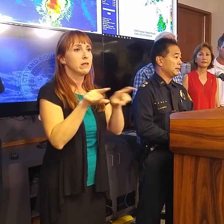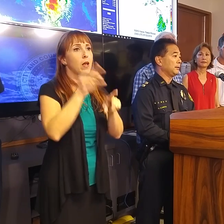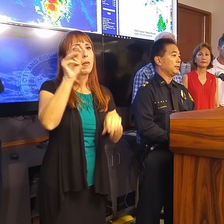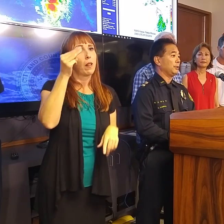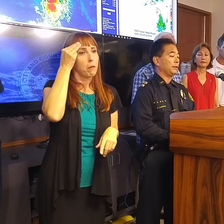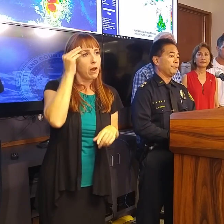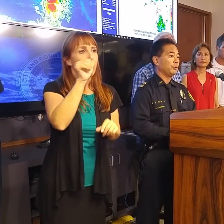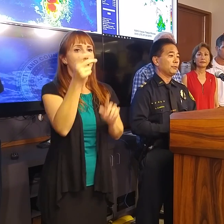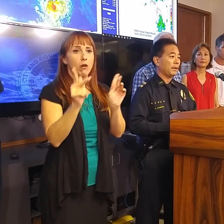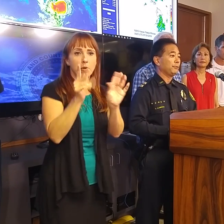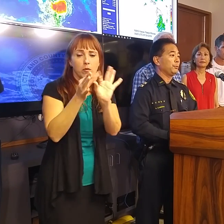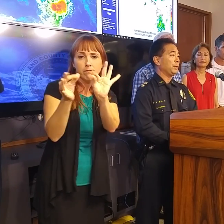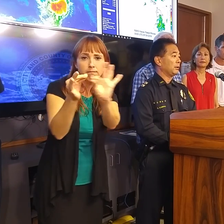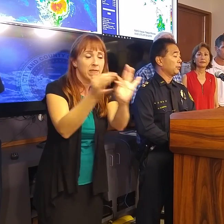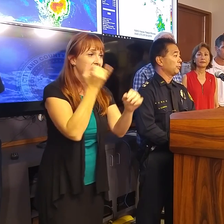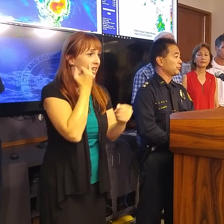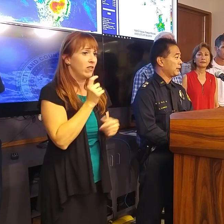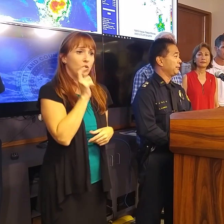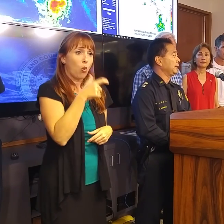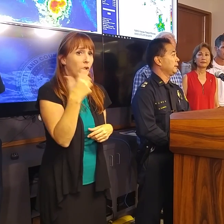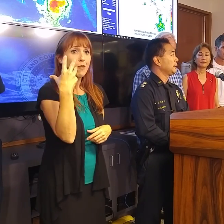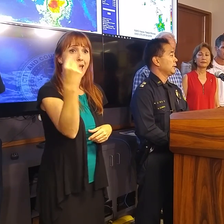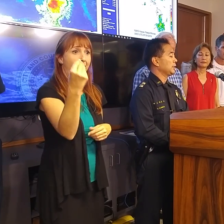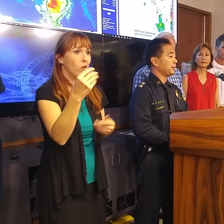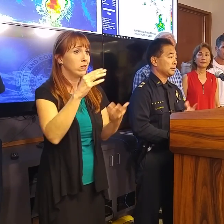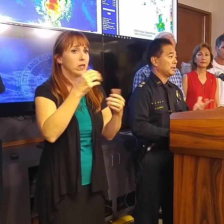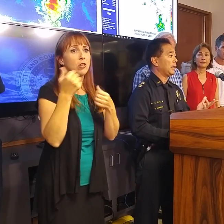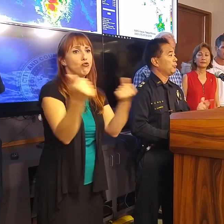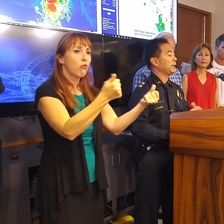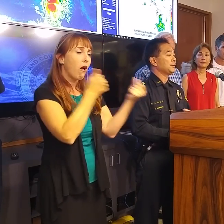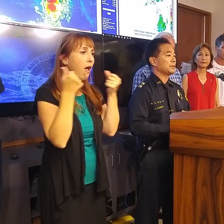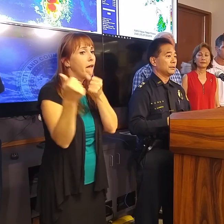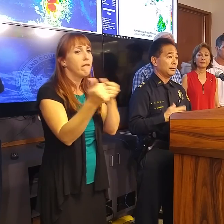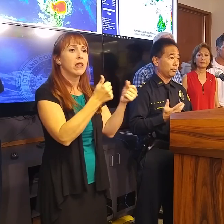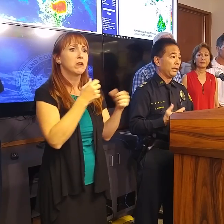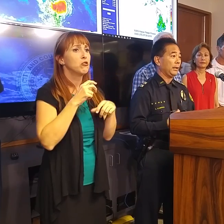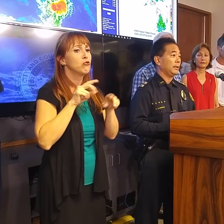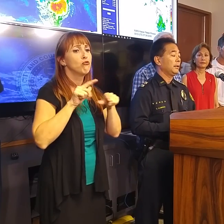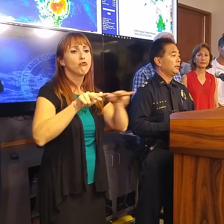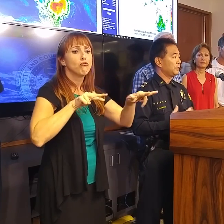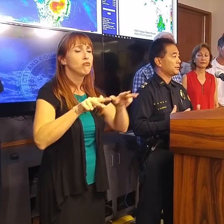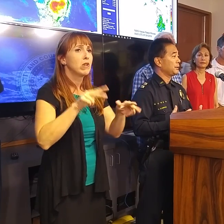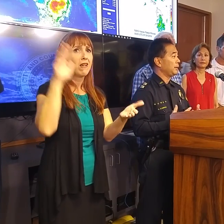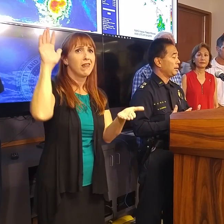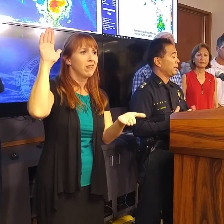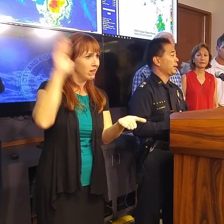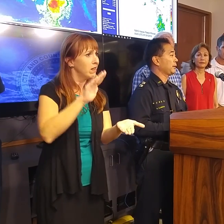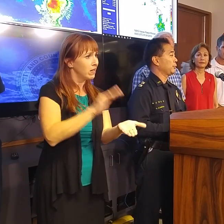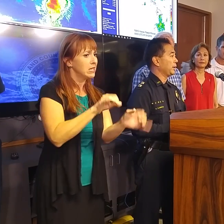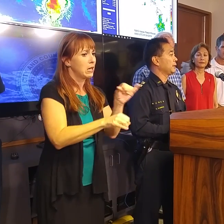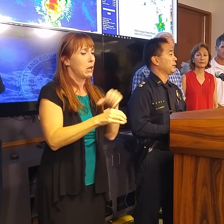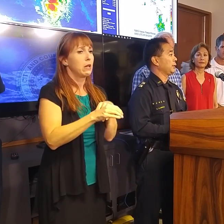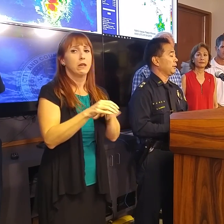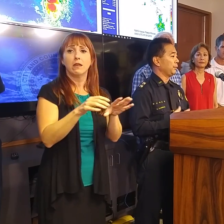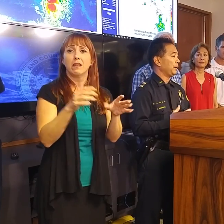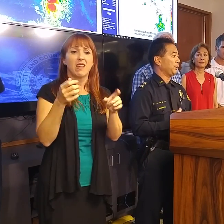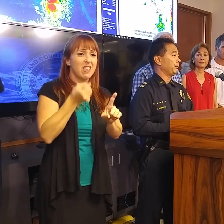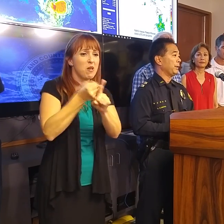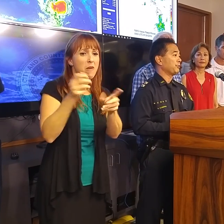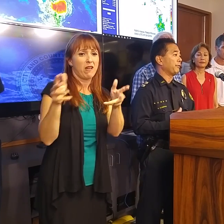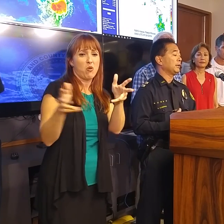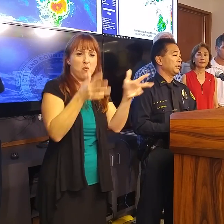had said, you know, if you don't have to be out on the road traveling, it's because of the high winds, the rain, just the impact of the weather. You know,